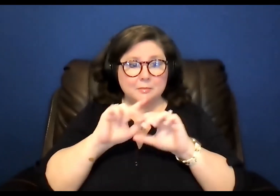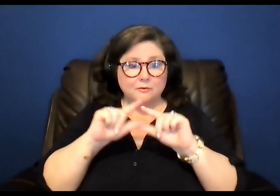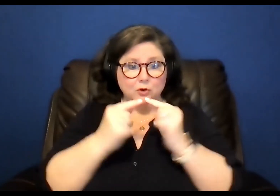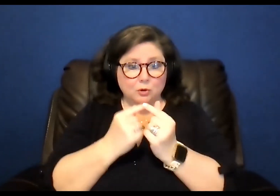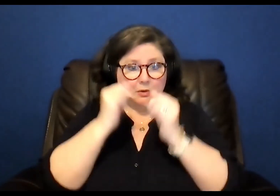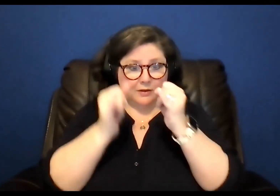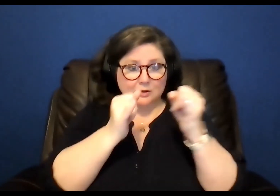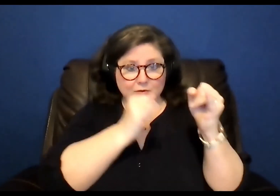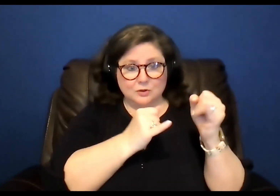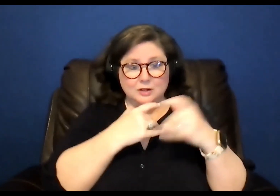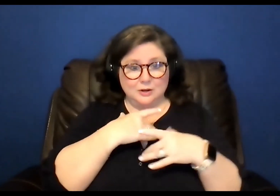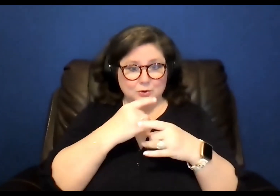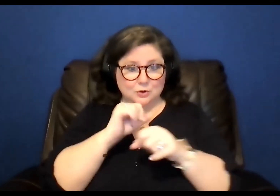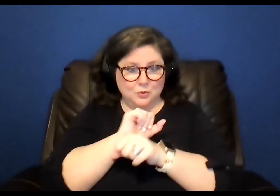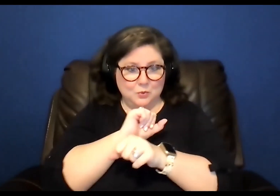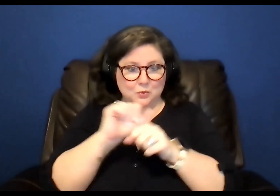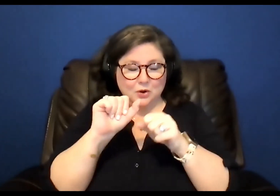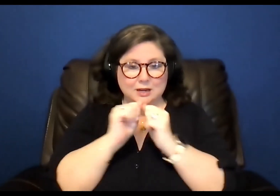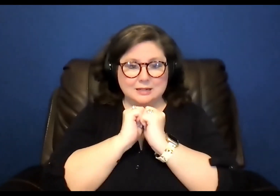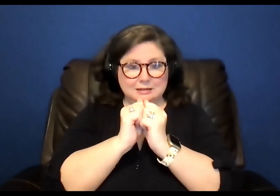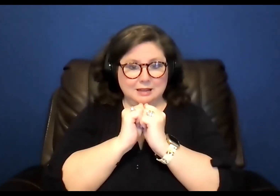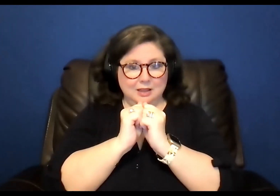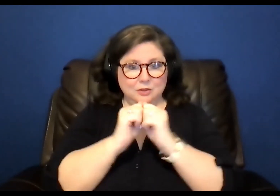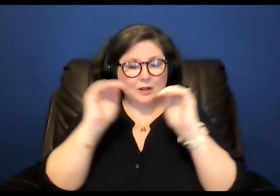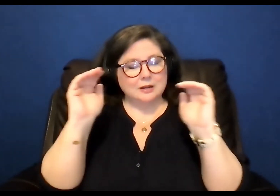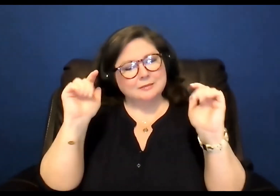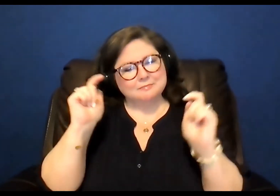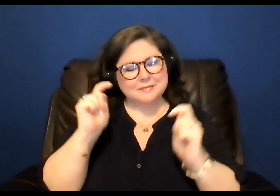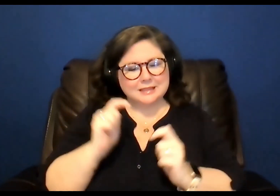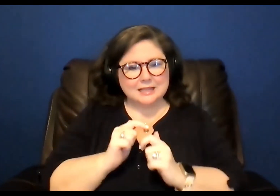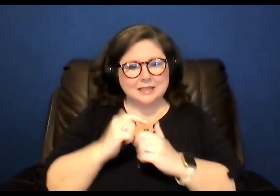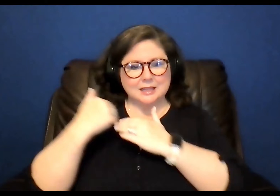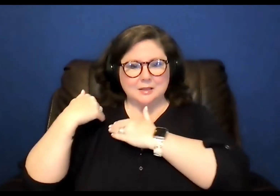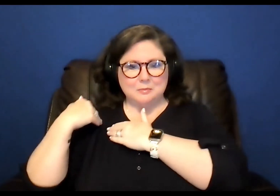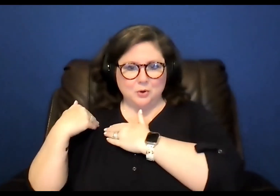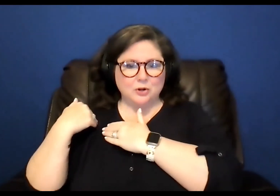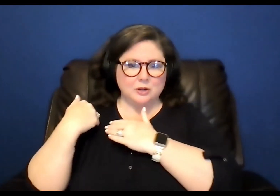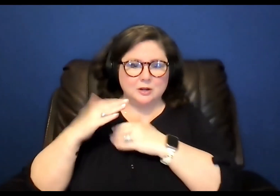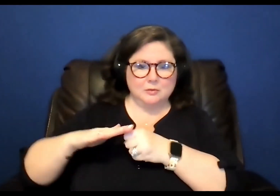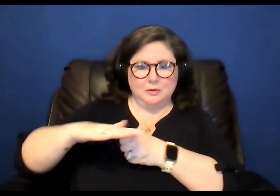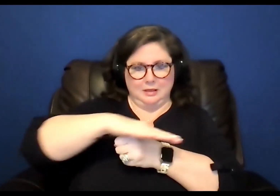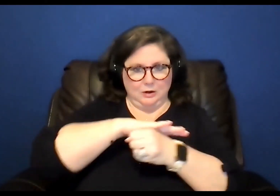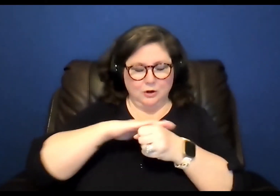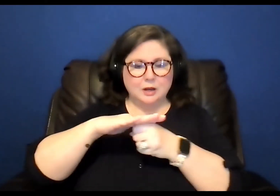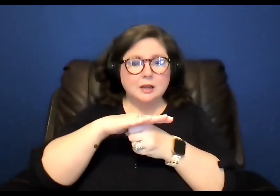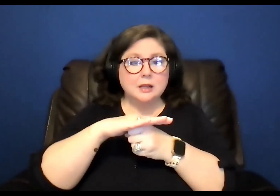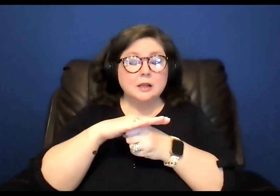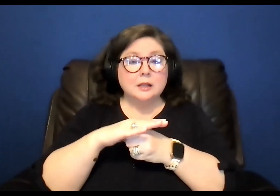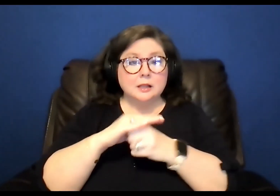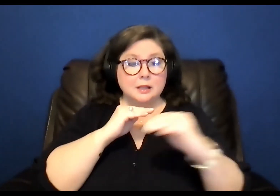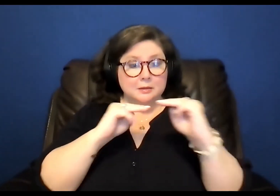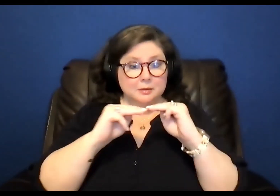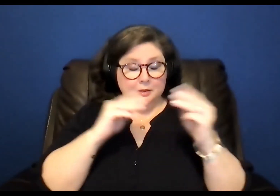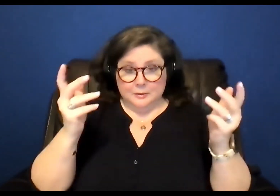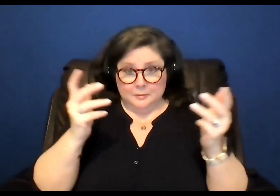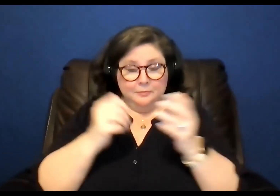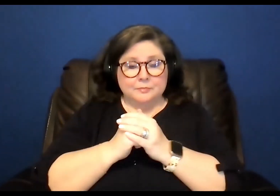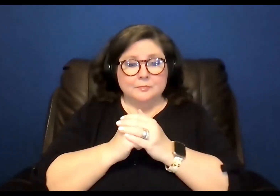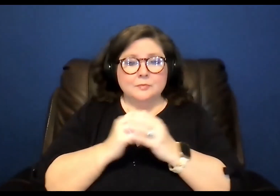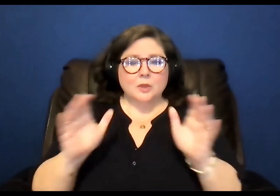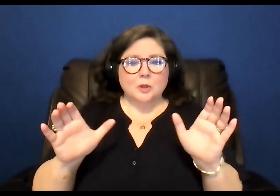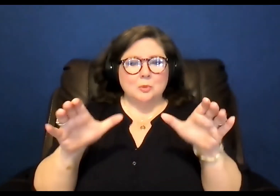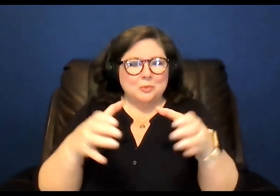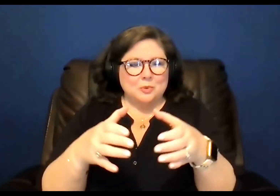together to lessen the burden of cancer within Wilmot's 27-county catchment area. The mission is to bring together the community